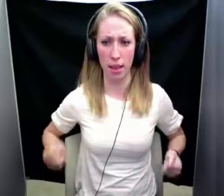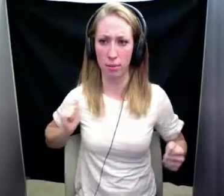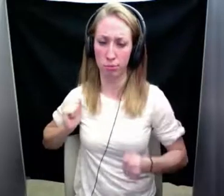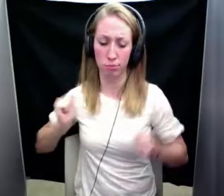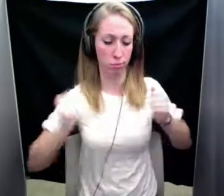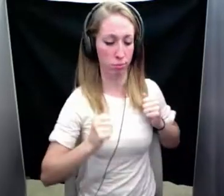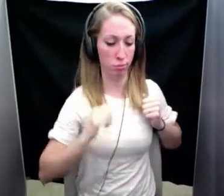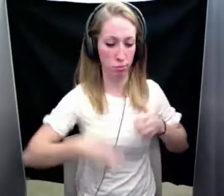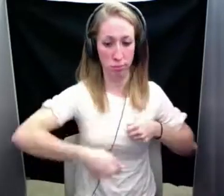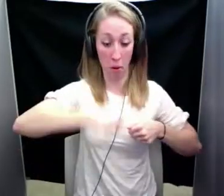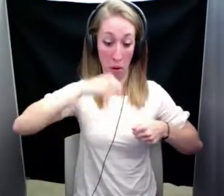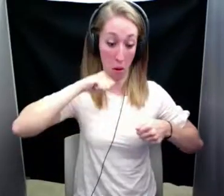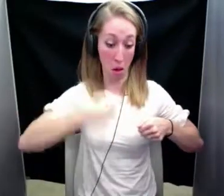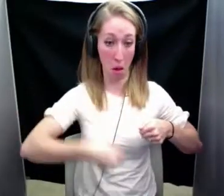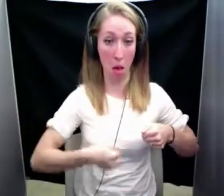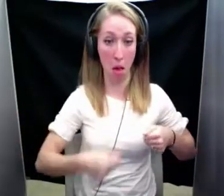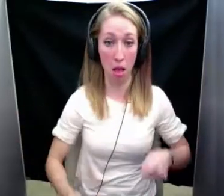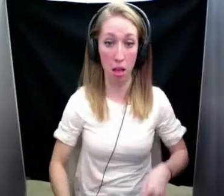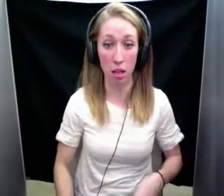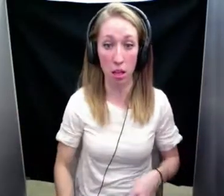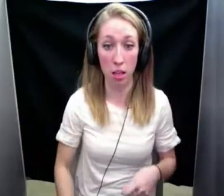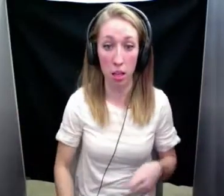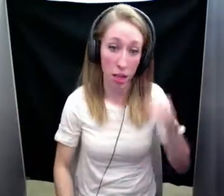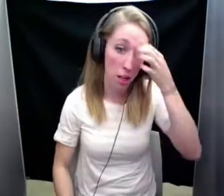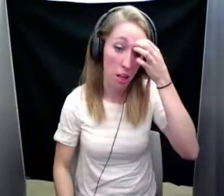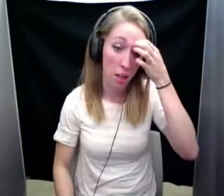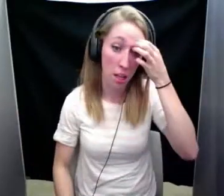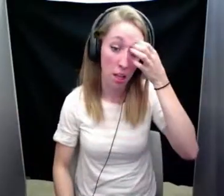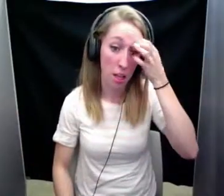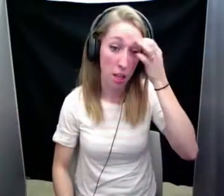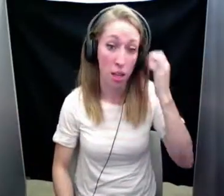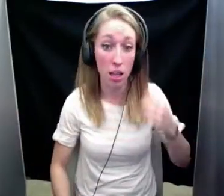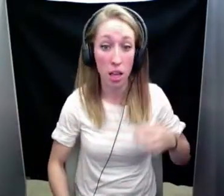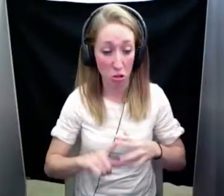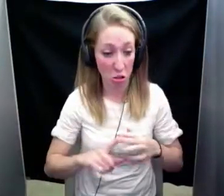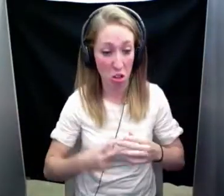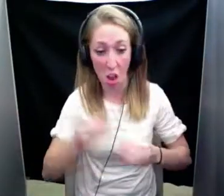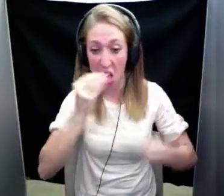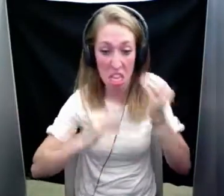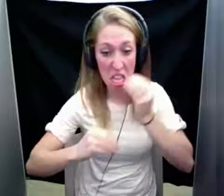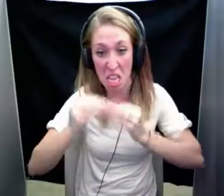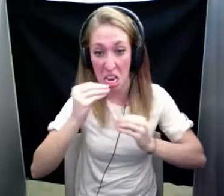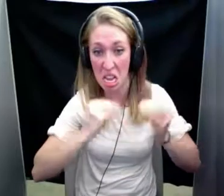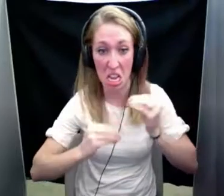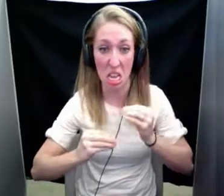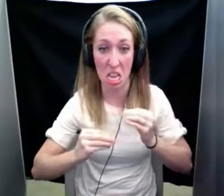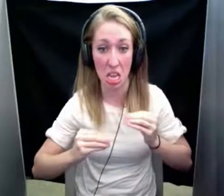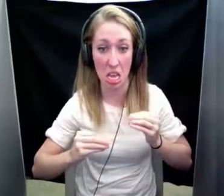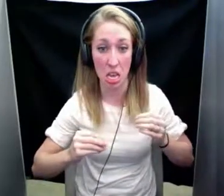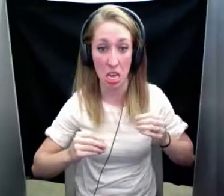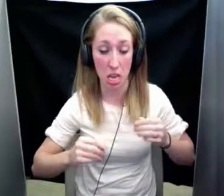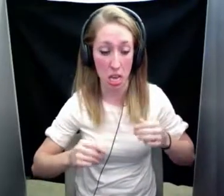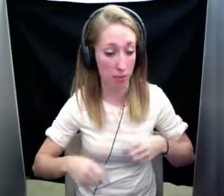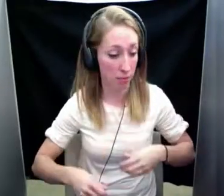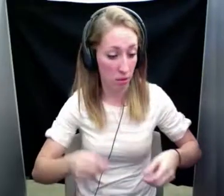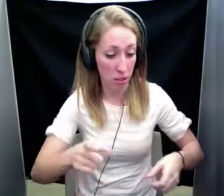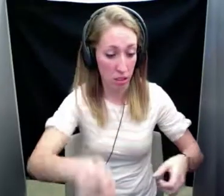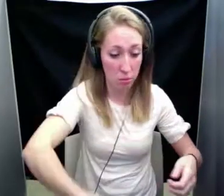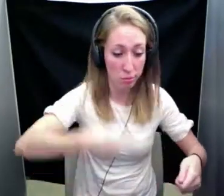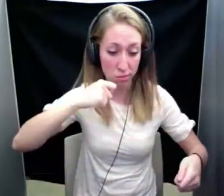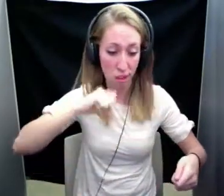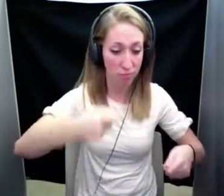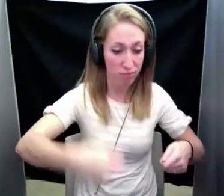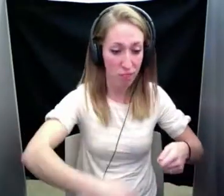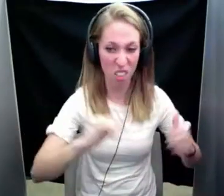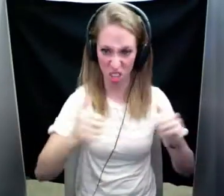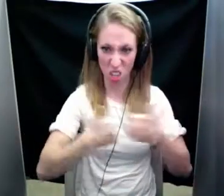they ate, and they ate, and they ate. And after a little while, instead of the food going in his mouth, he opened the pack